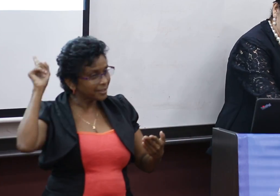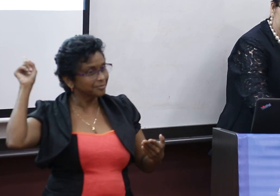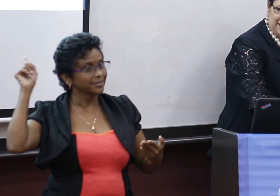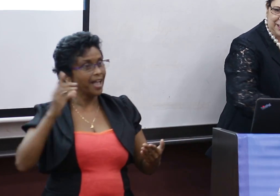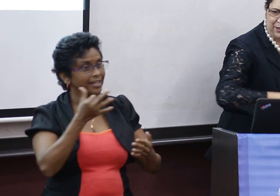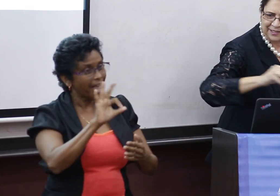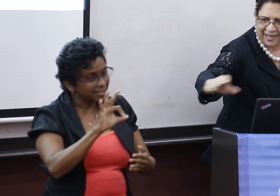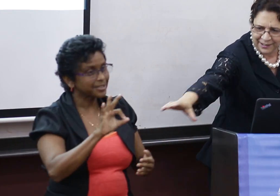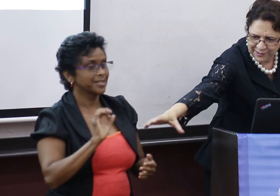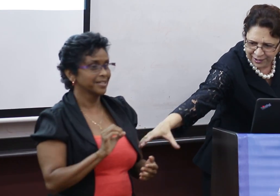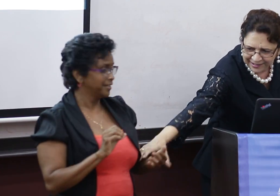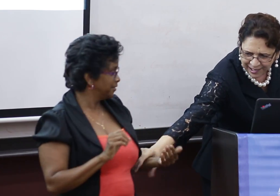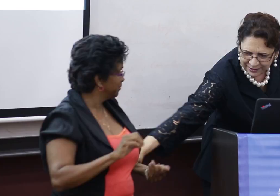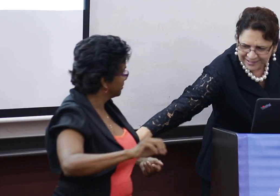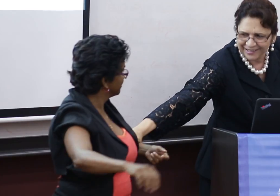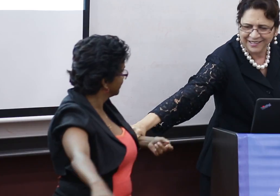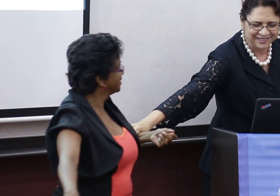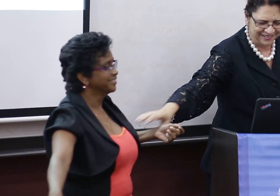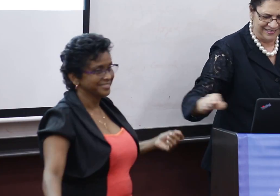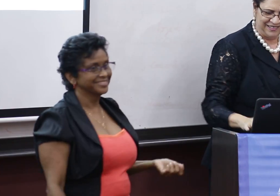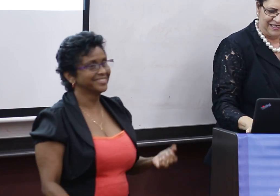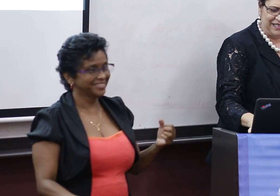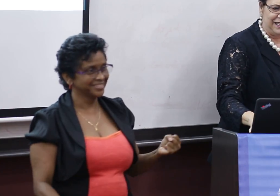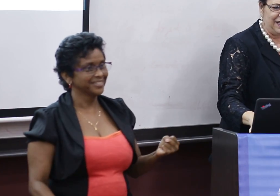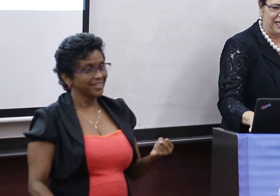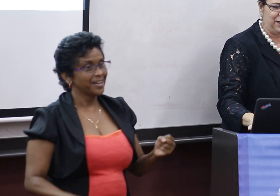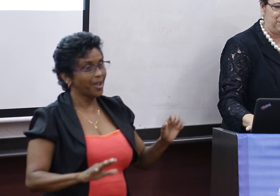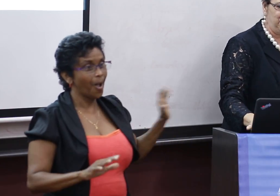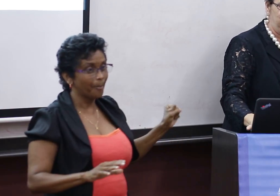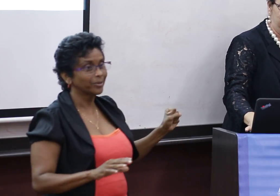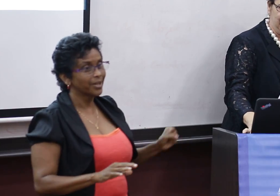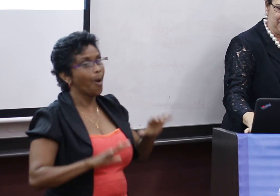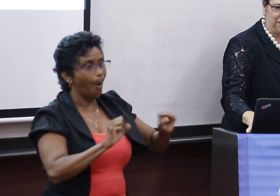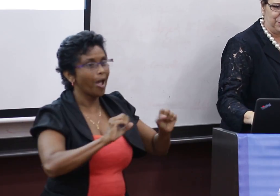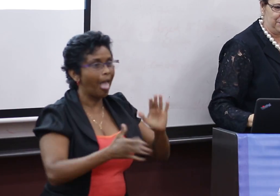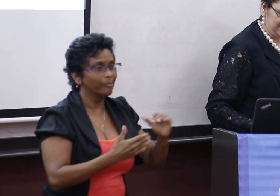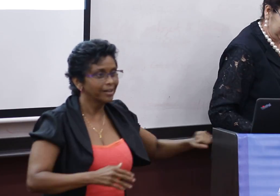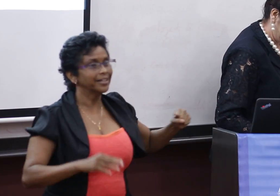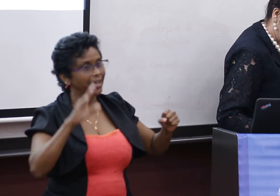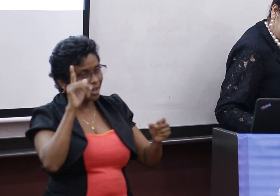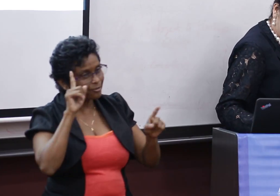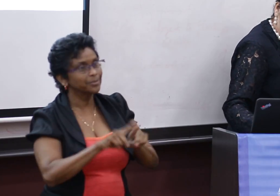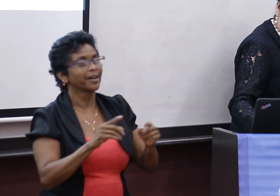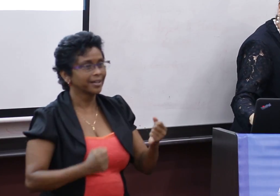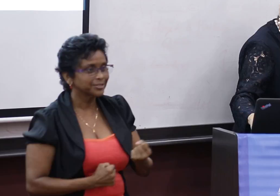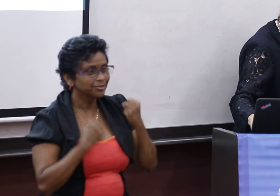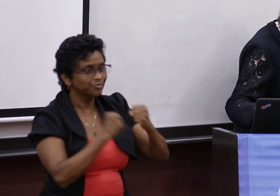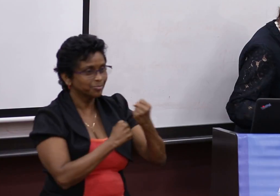solidarity. So, sign of solidarity. Thank you, thank you.